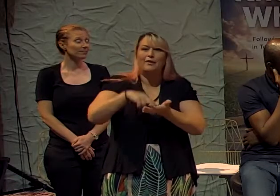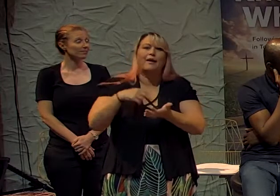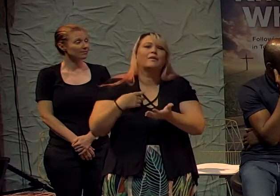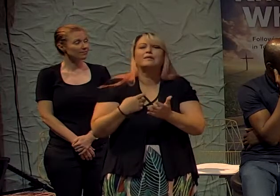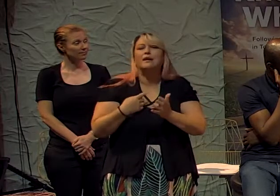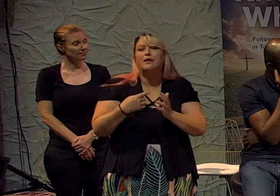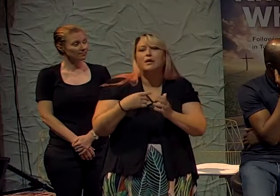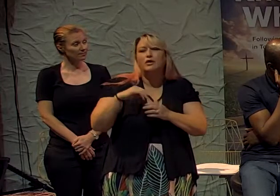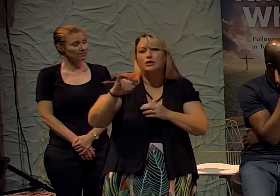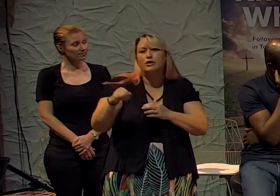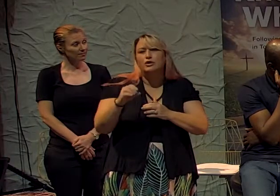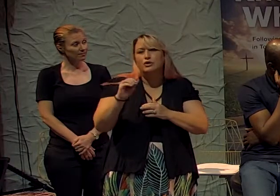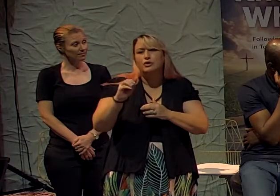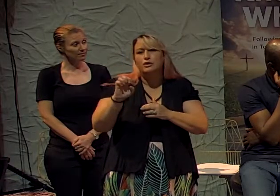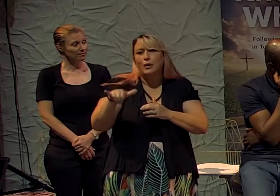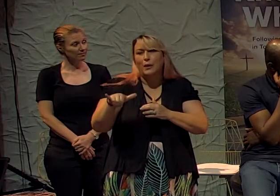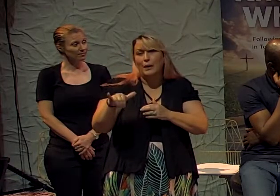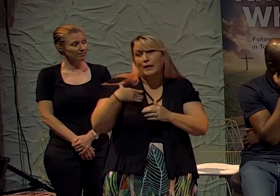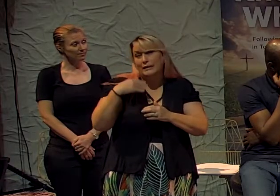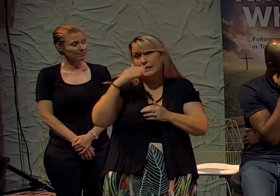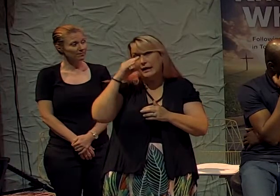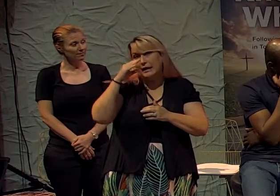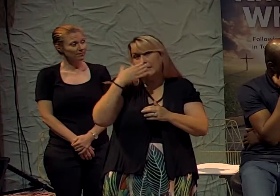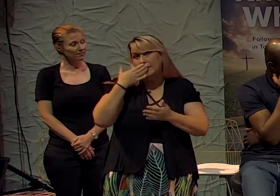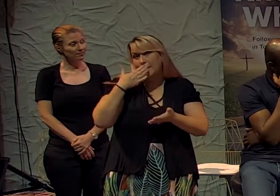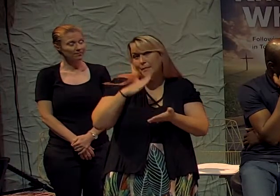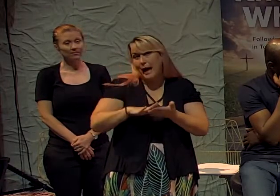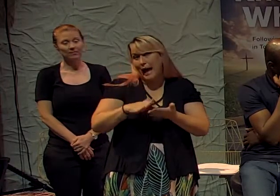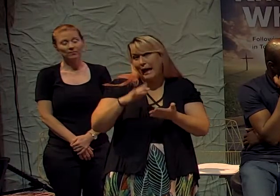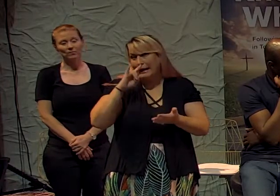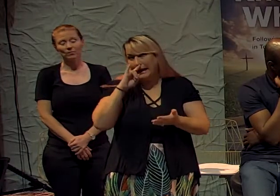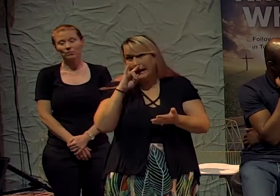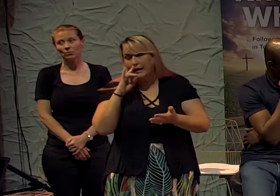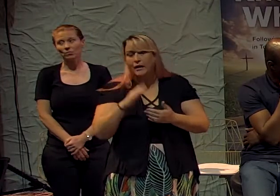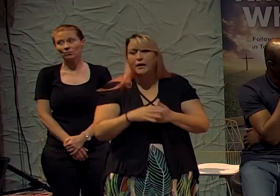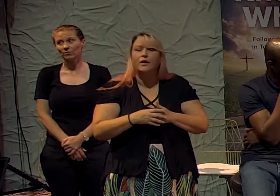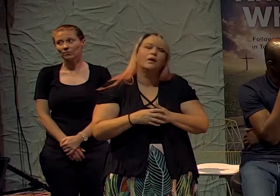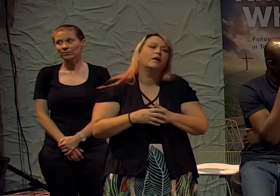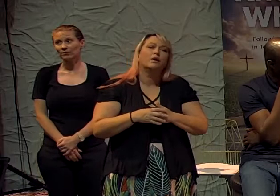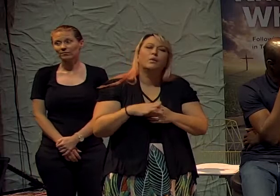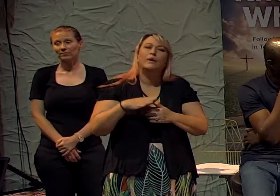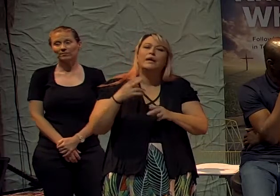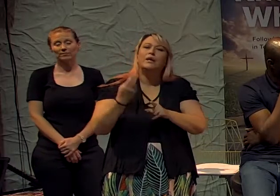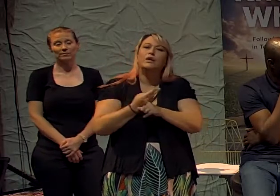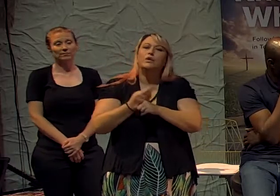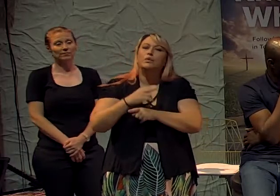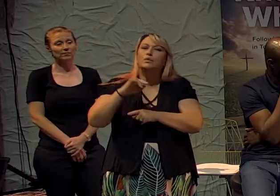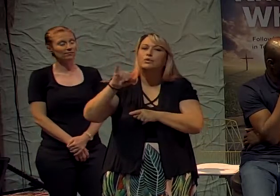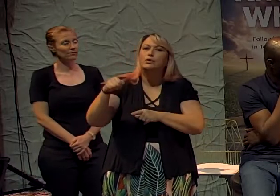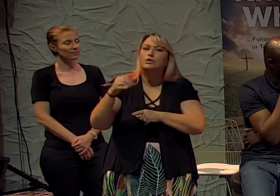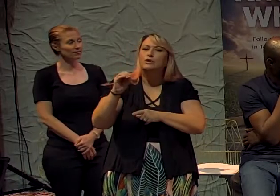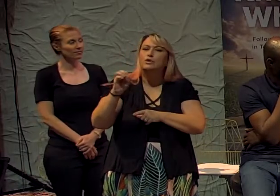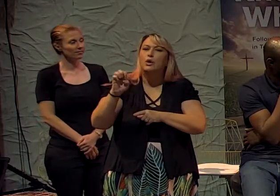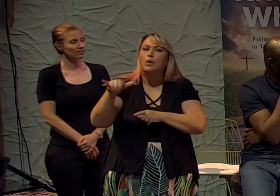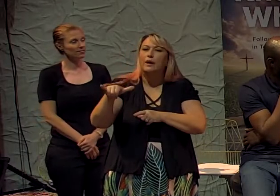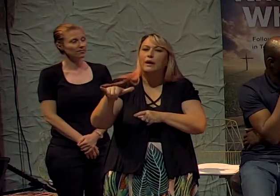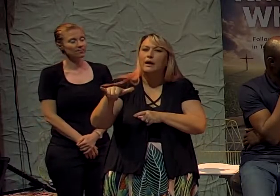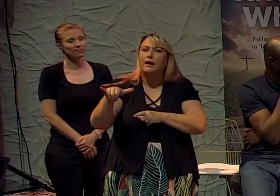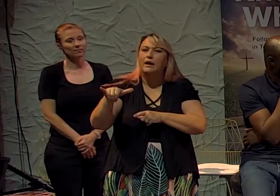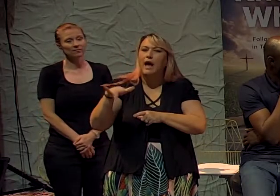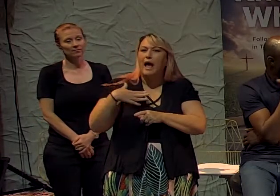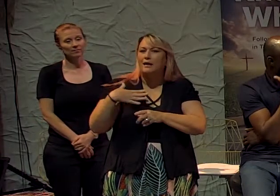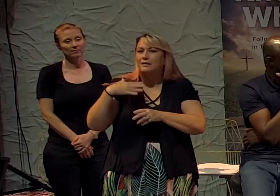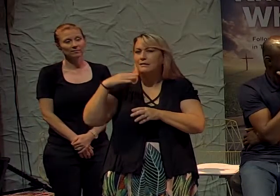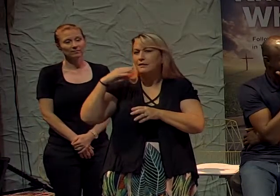had Joey was the bad kid. And I'm sorry if there's anybody named Joey here, but we used Joey as the guy who did what they did that